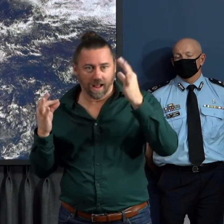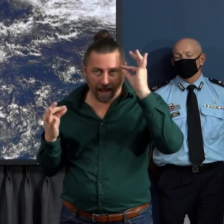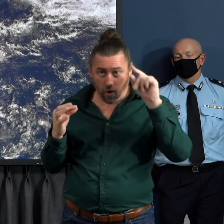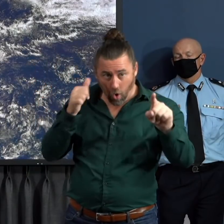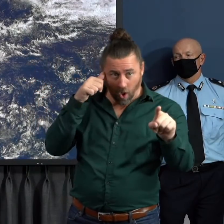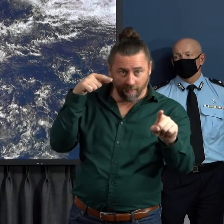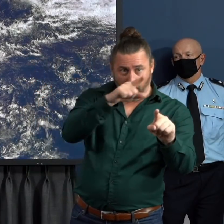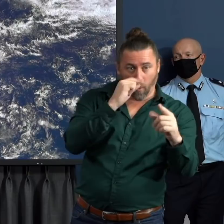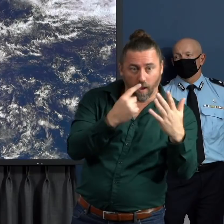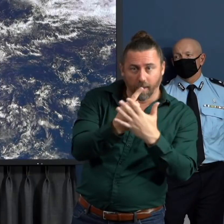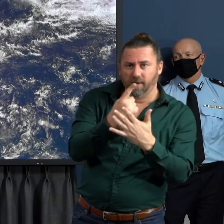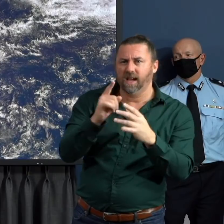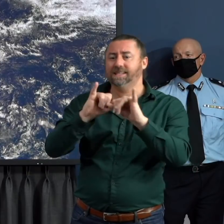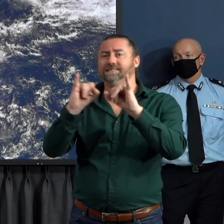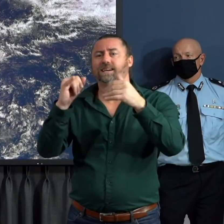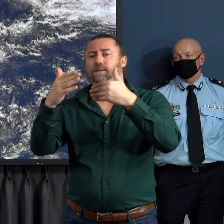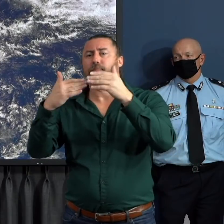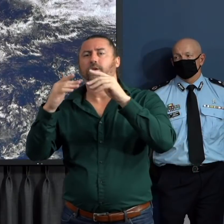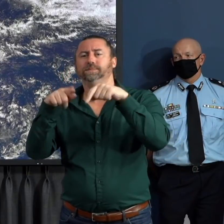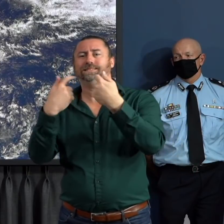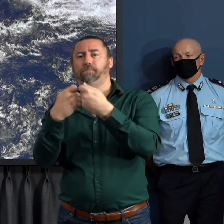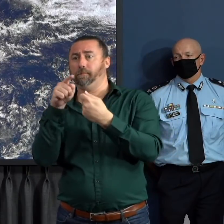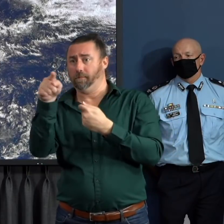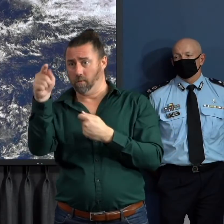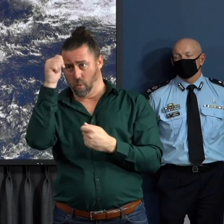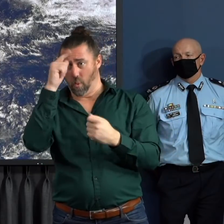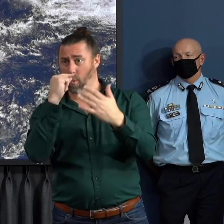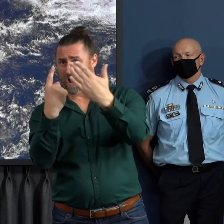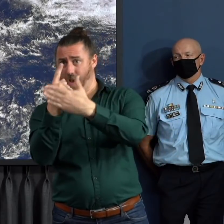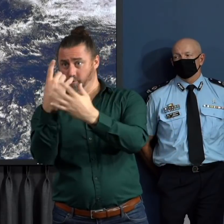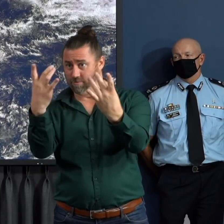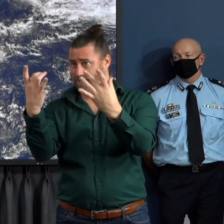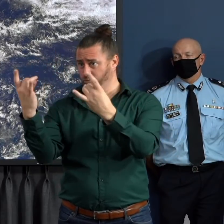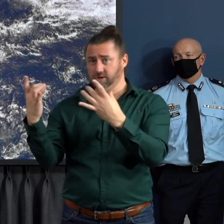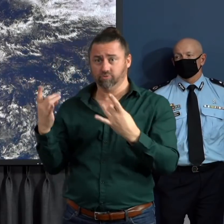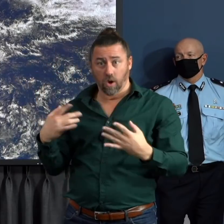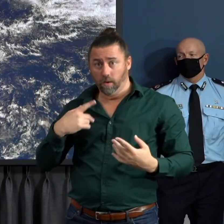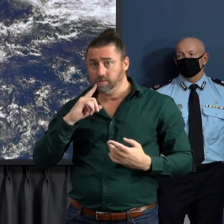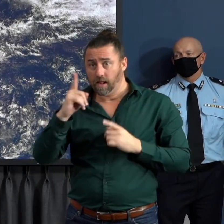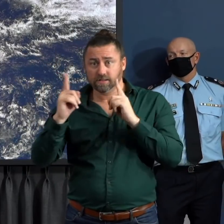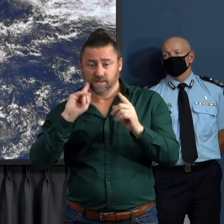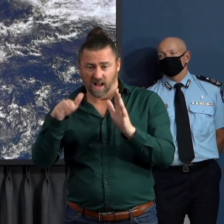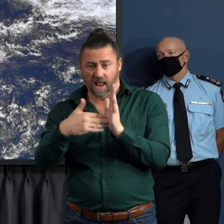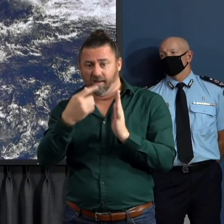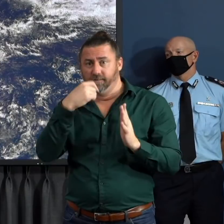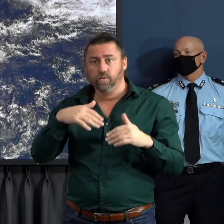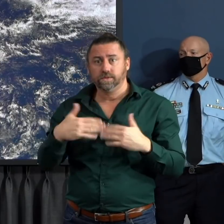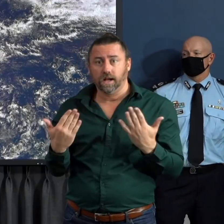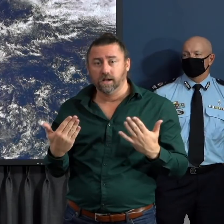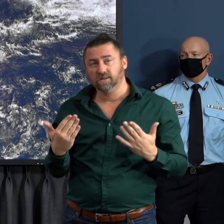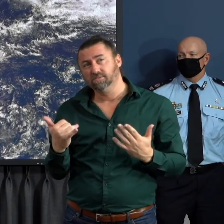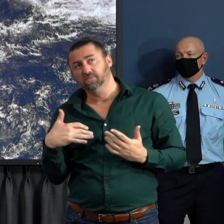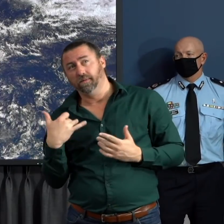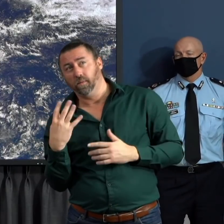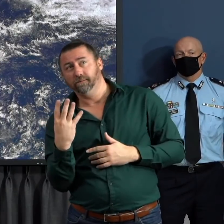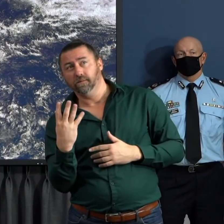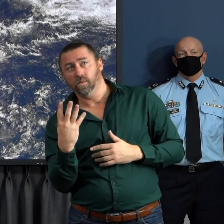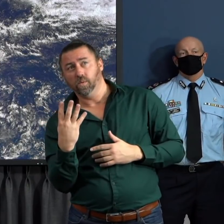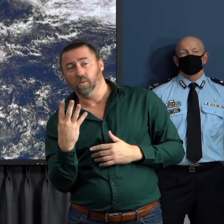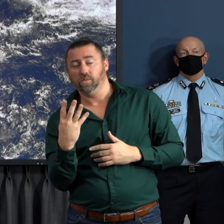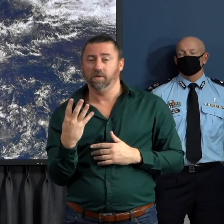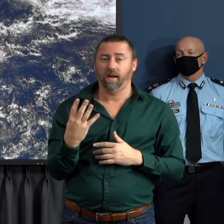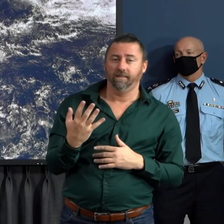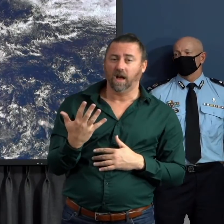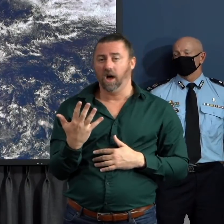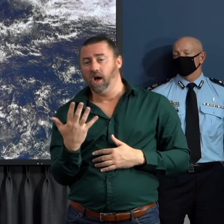local disaster management groups for days now. So we've been doing dozens of briefings for the past four or 5 days.